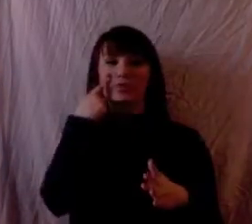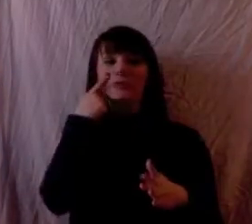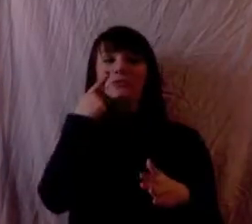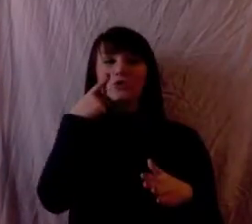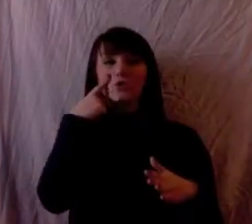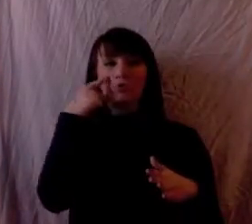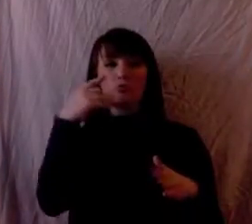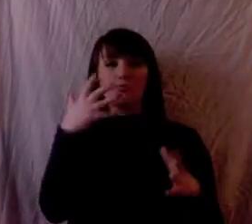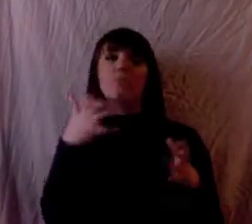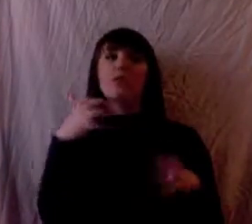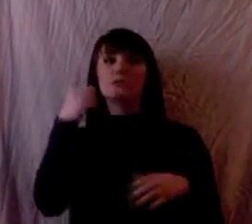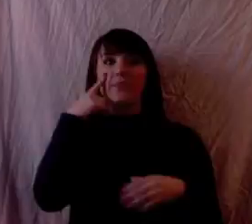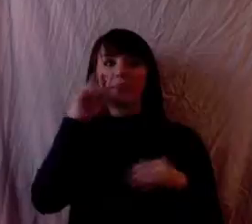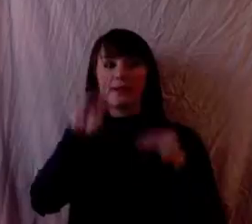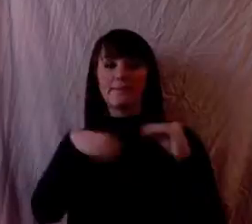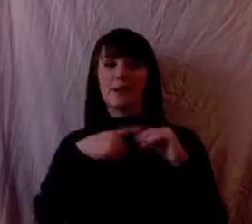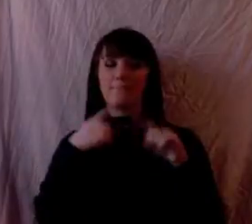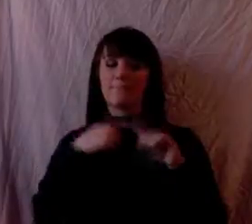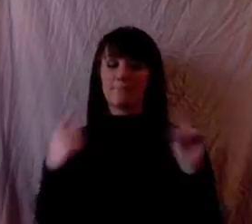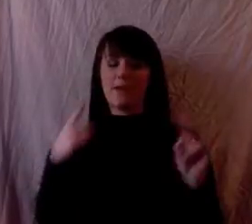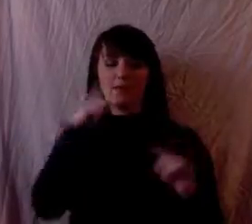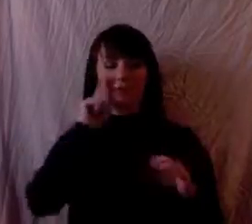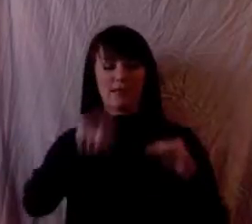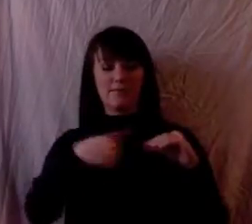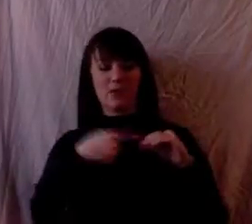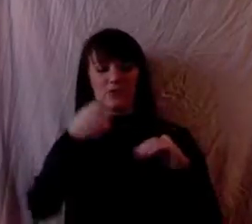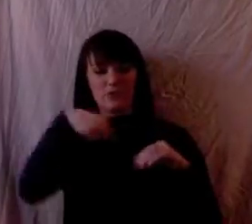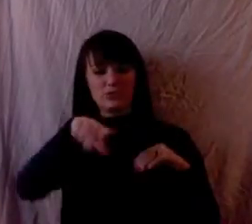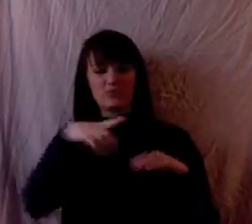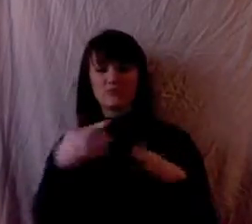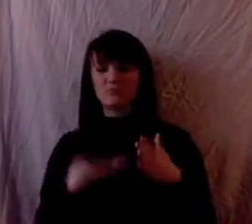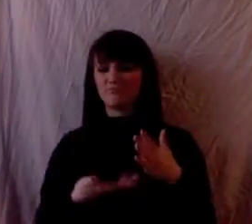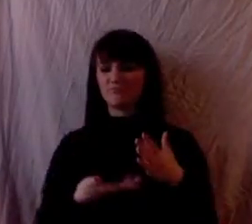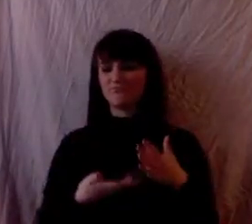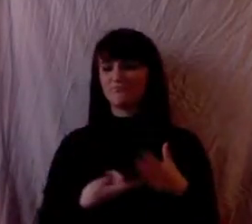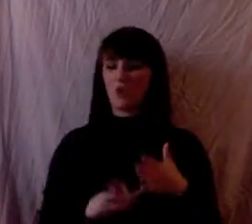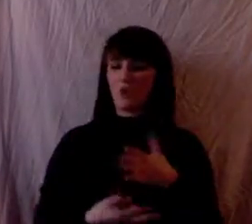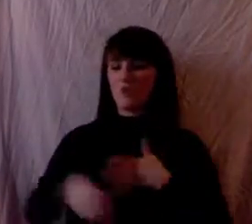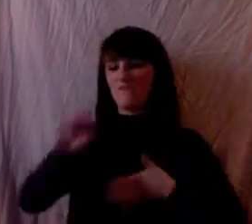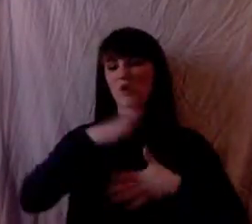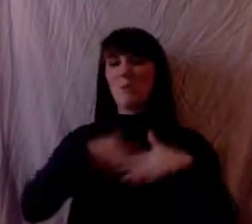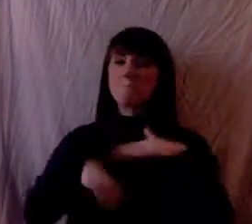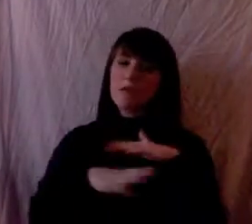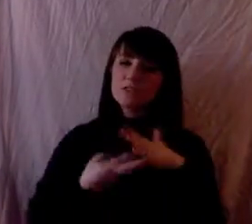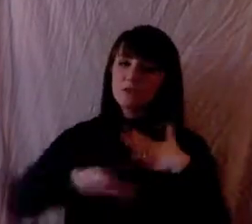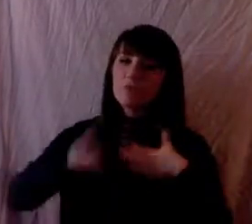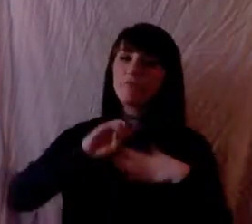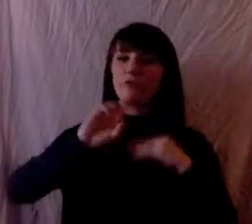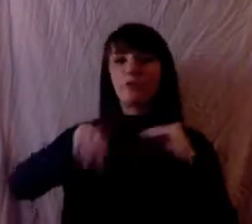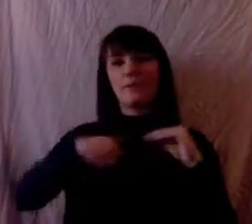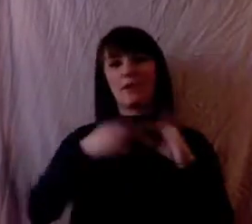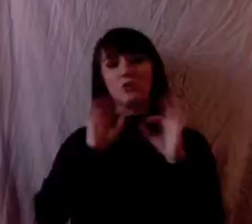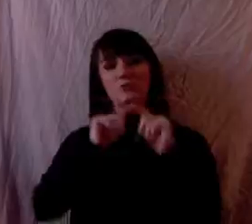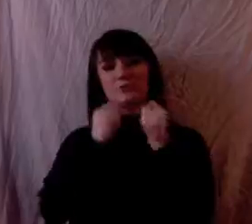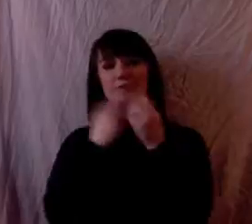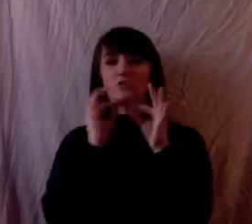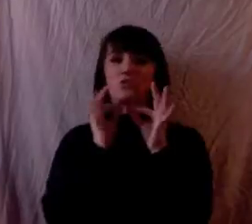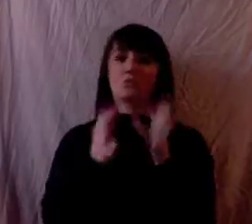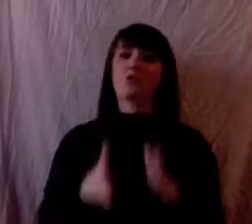others that I haven't touched on, but that's sort of a basic overview of interpreters in this situation, team interpreters, and